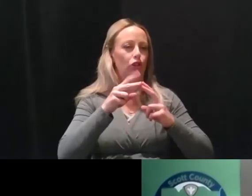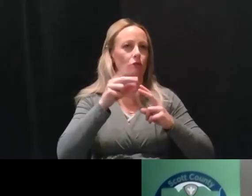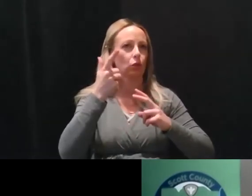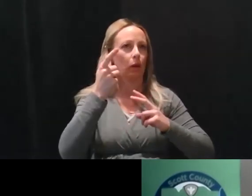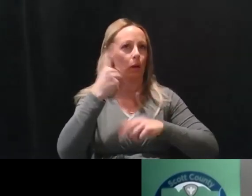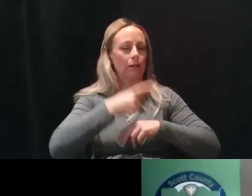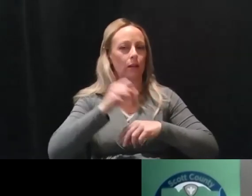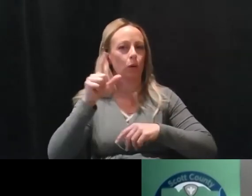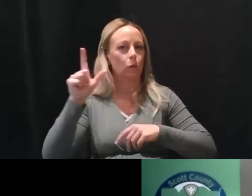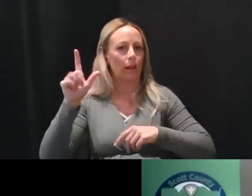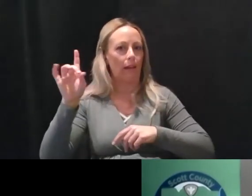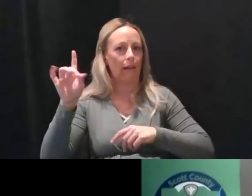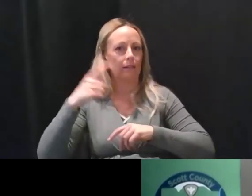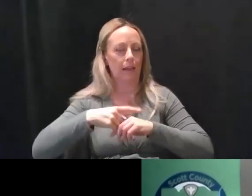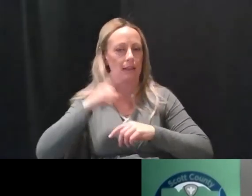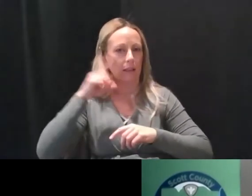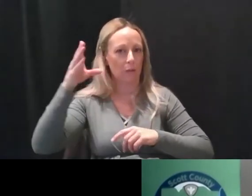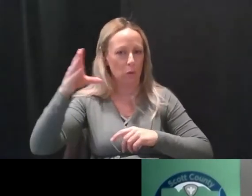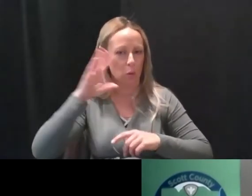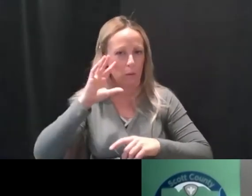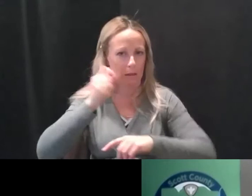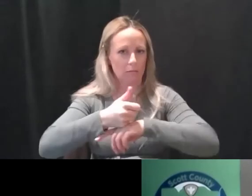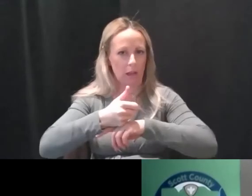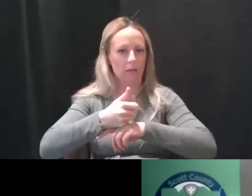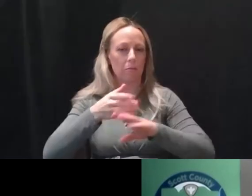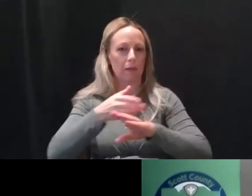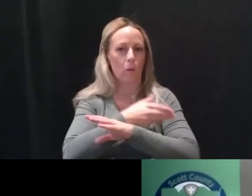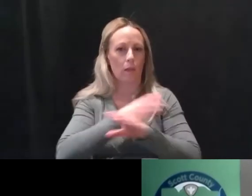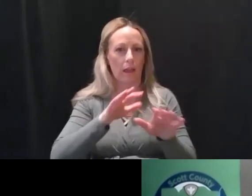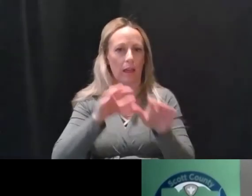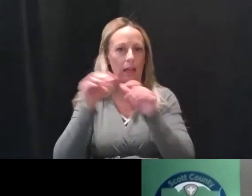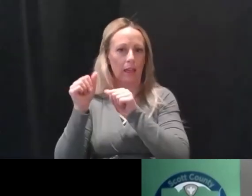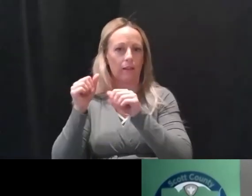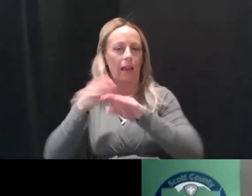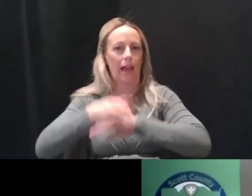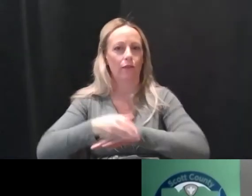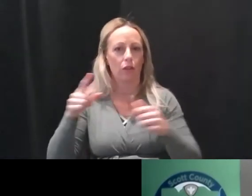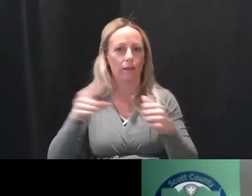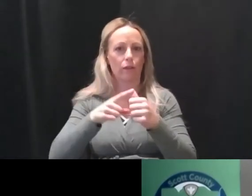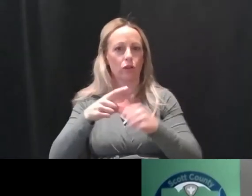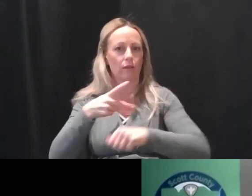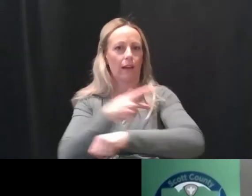in the future, would be settled before they leave after the first vaccination.